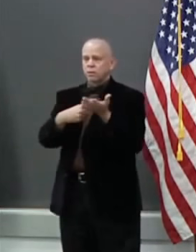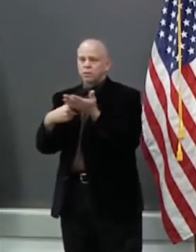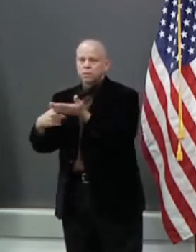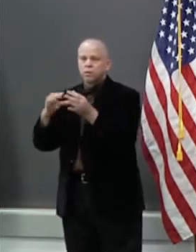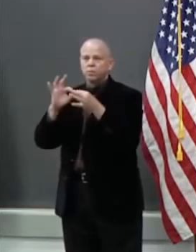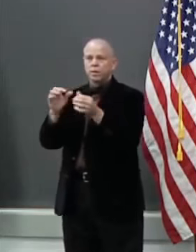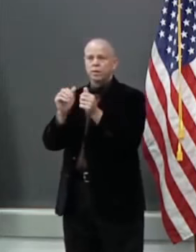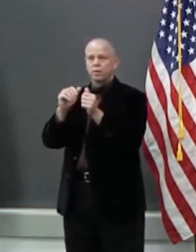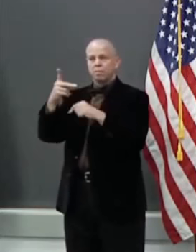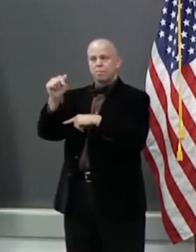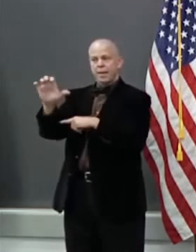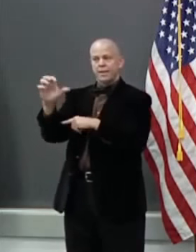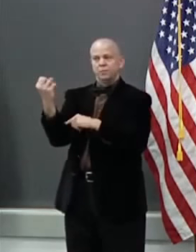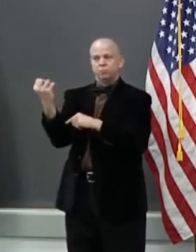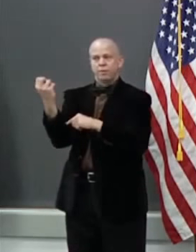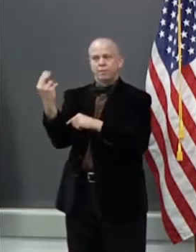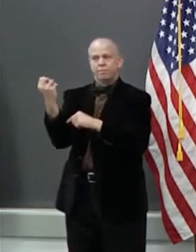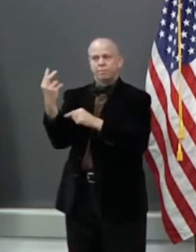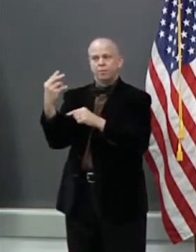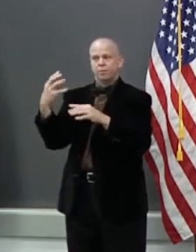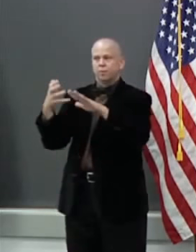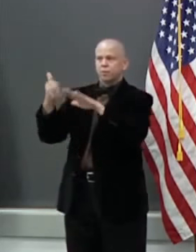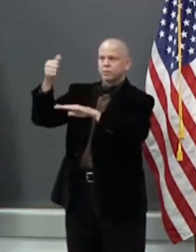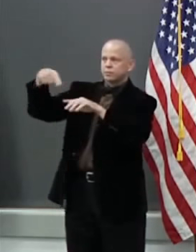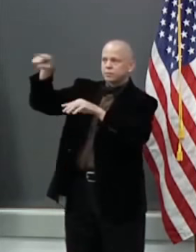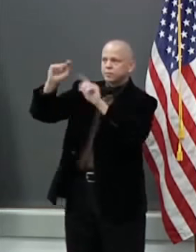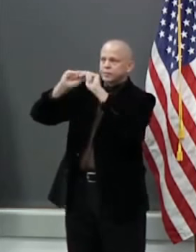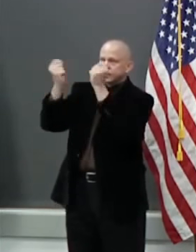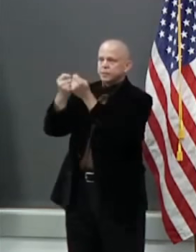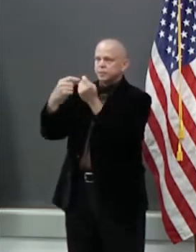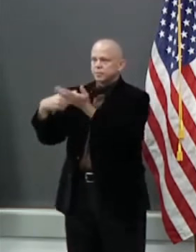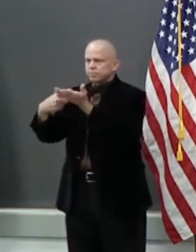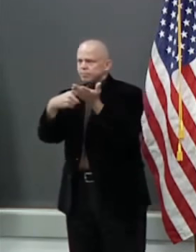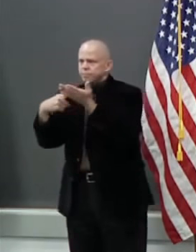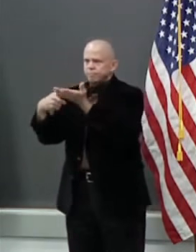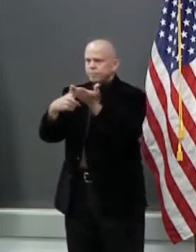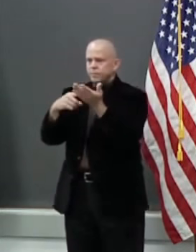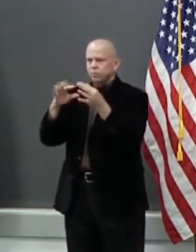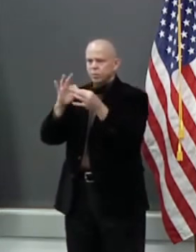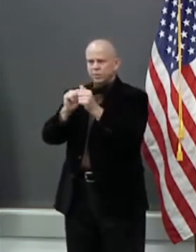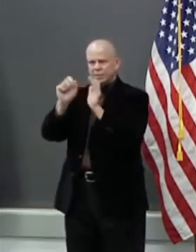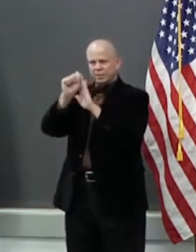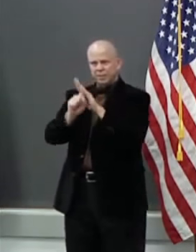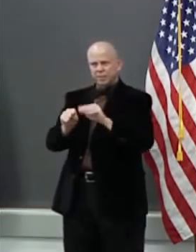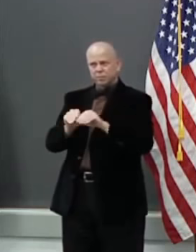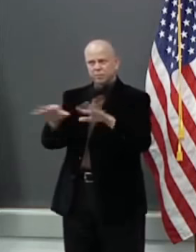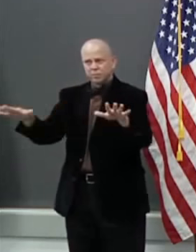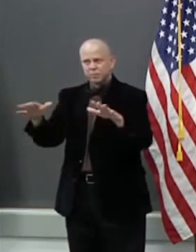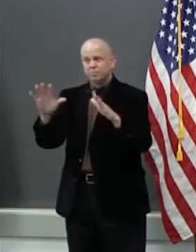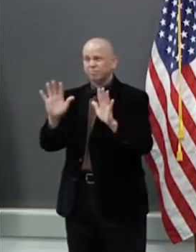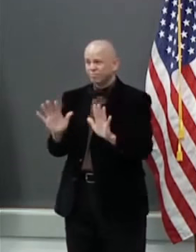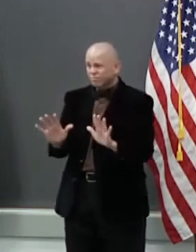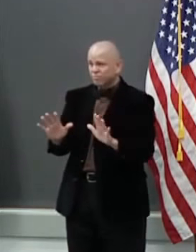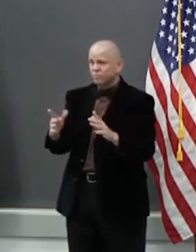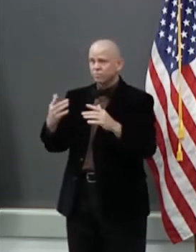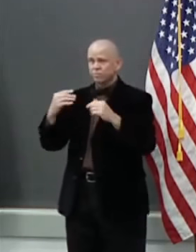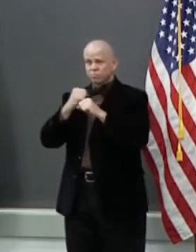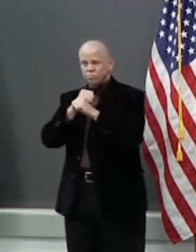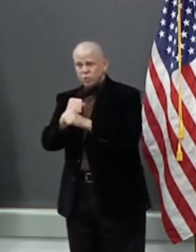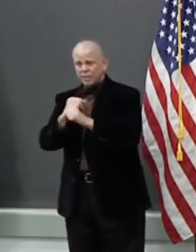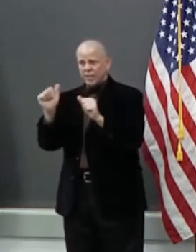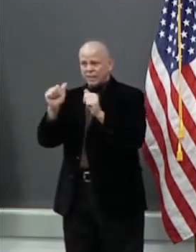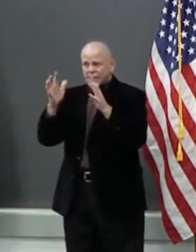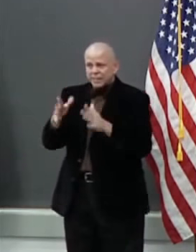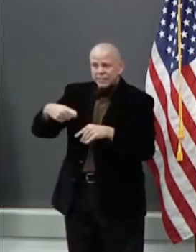institution officials across each of the states, we said, protecting the health of your athletes, the coaches, and the staff is